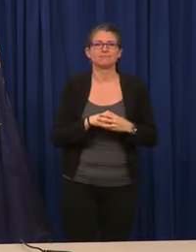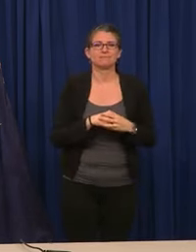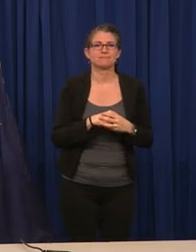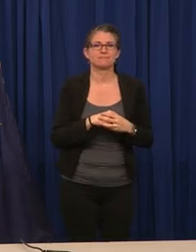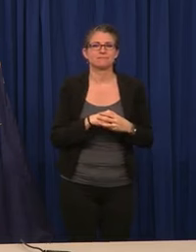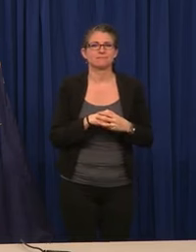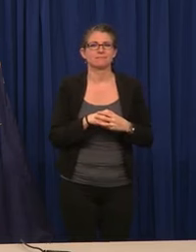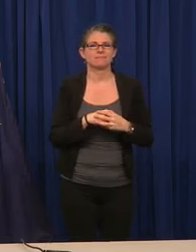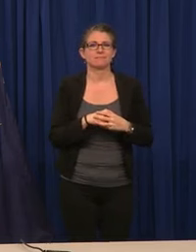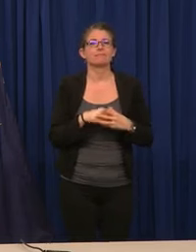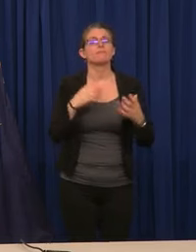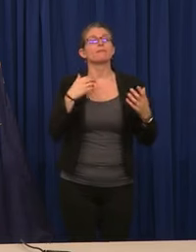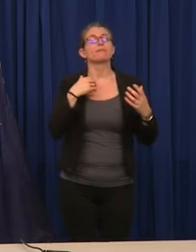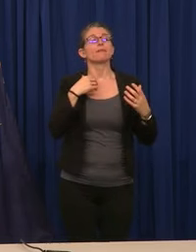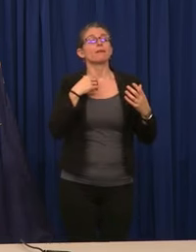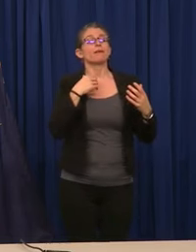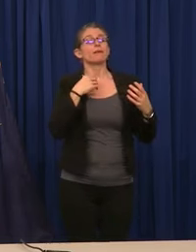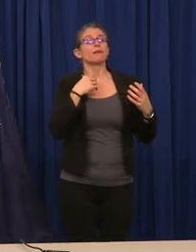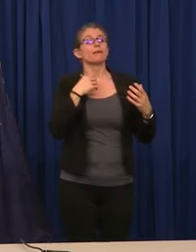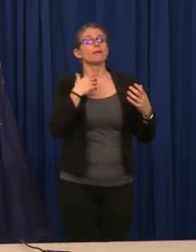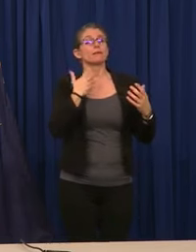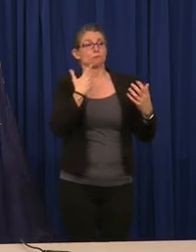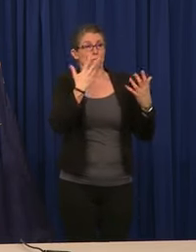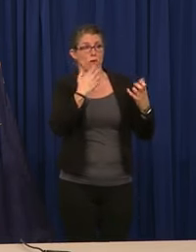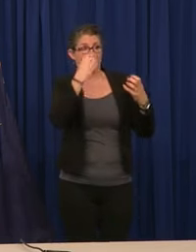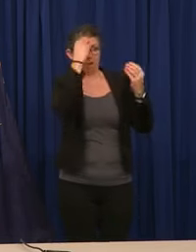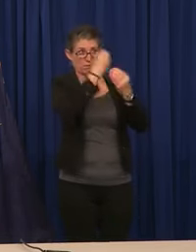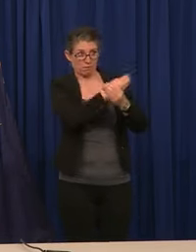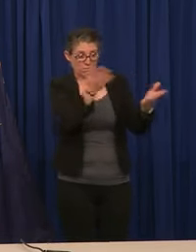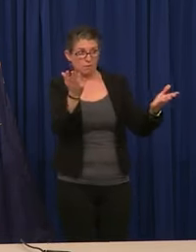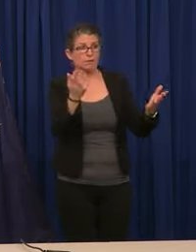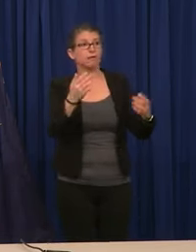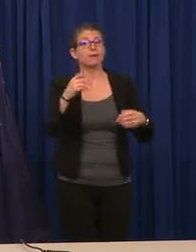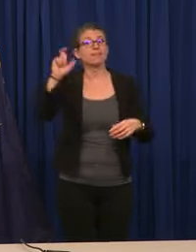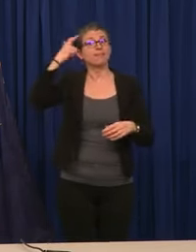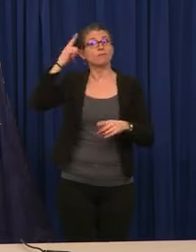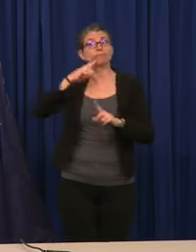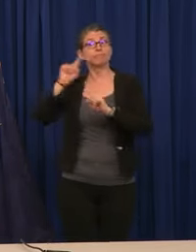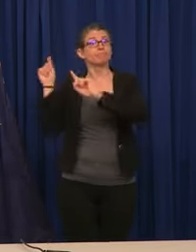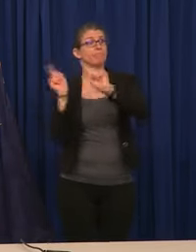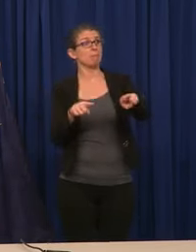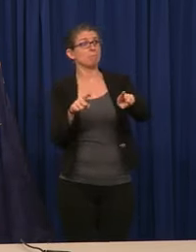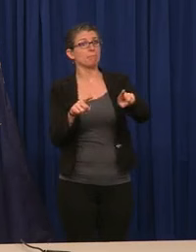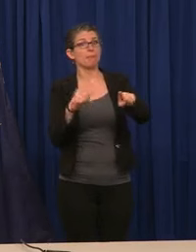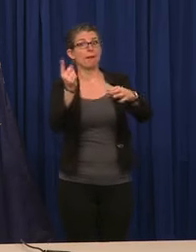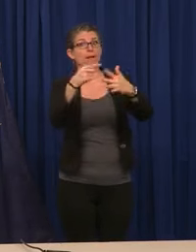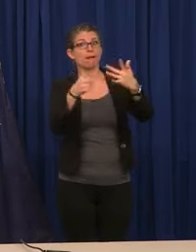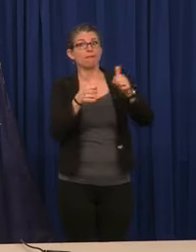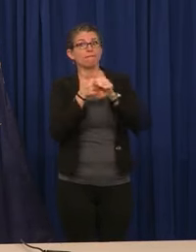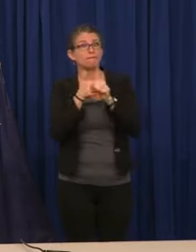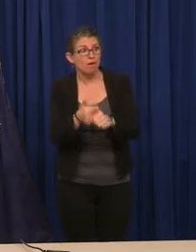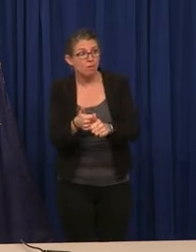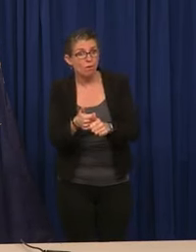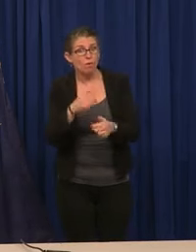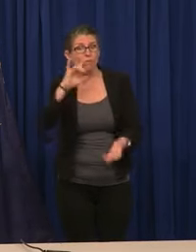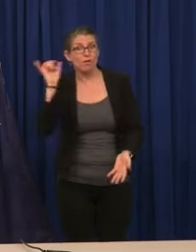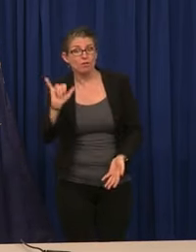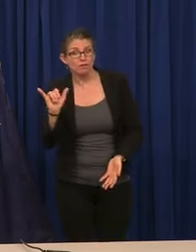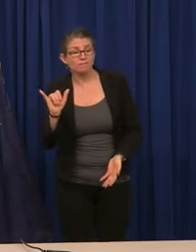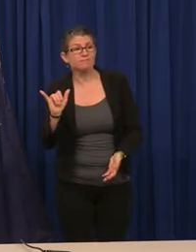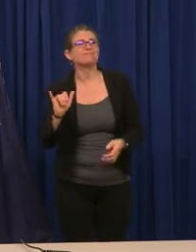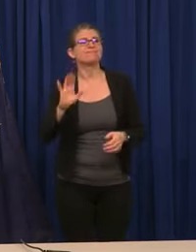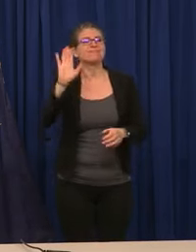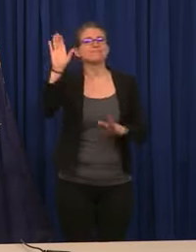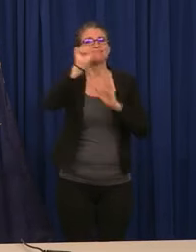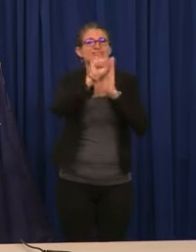orders will do. And then the fourth is a need for all states to be consistent in their approaches. And so I